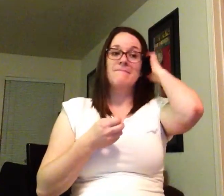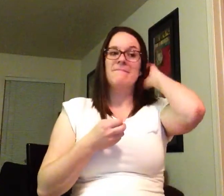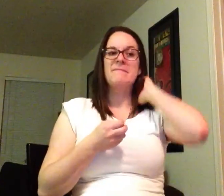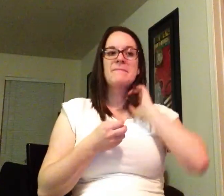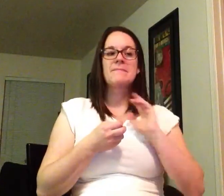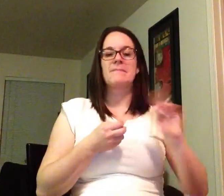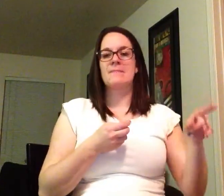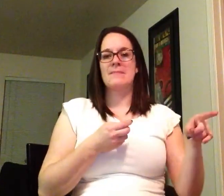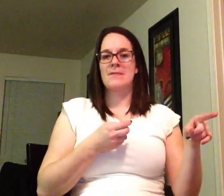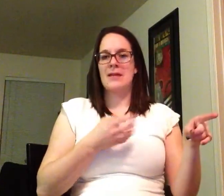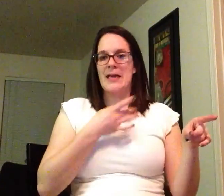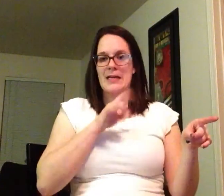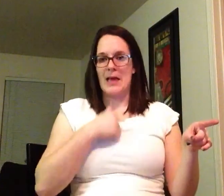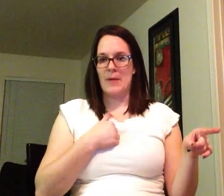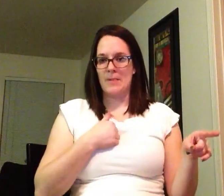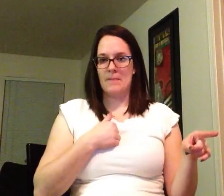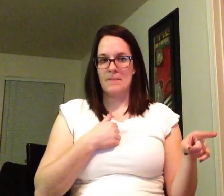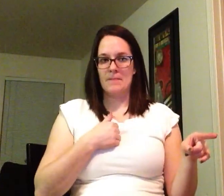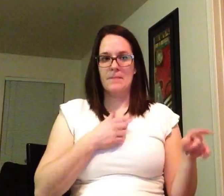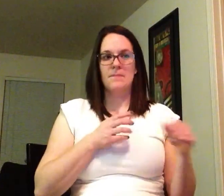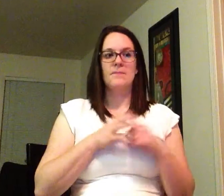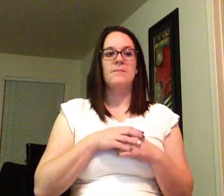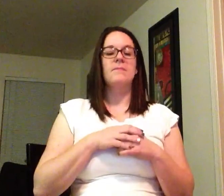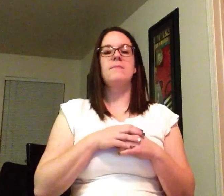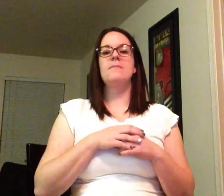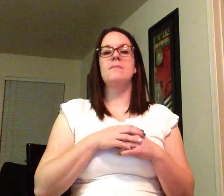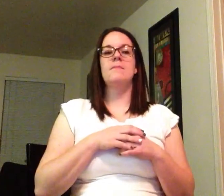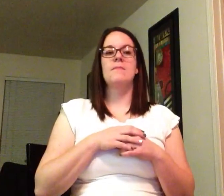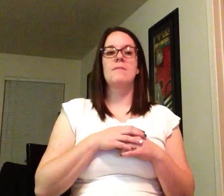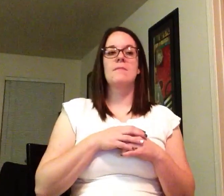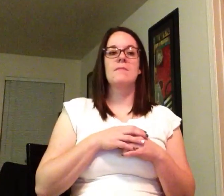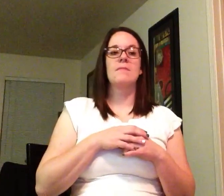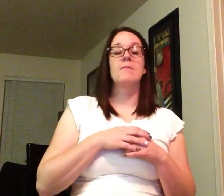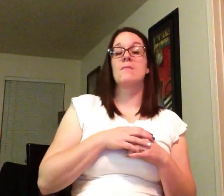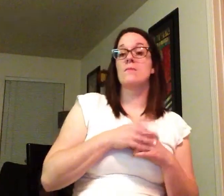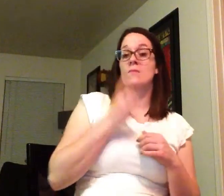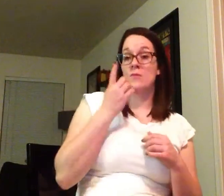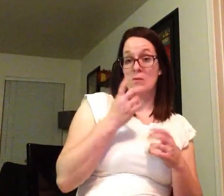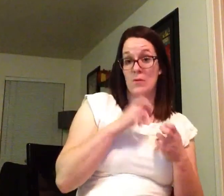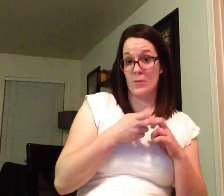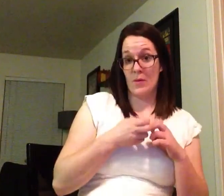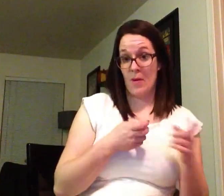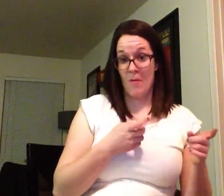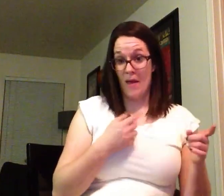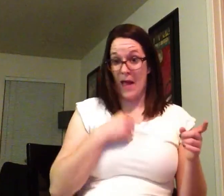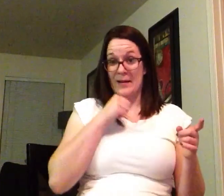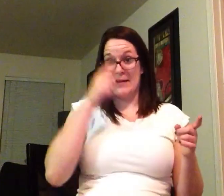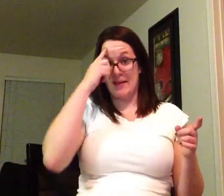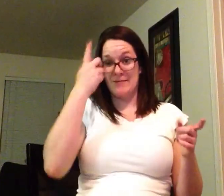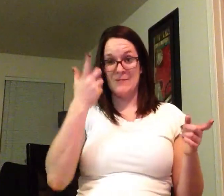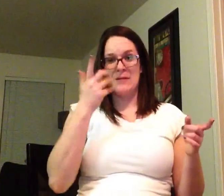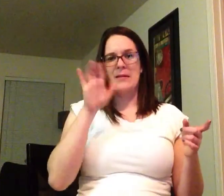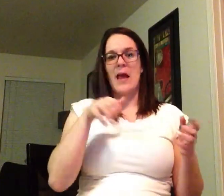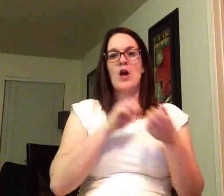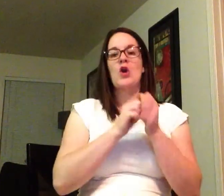He didn't like me back. And I guess the one variable that I haven't considered is the competition. Who are all of the